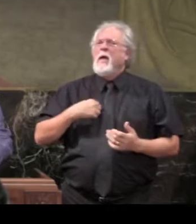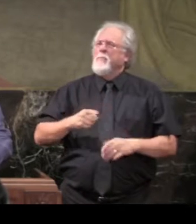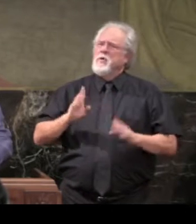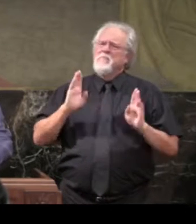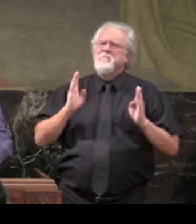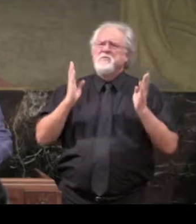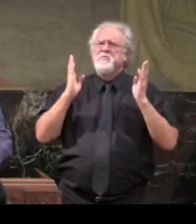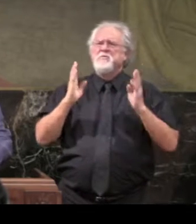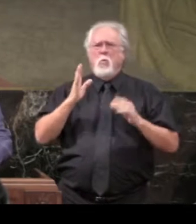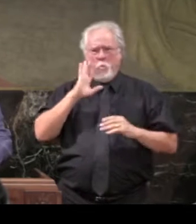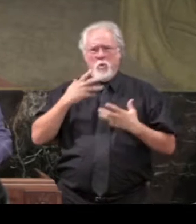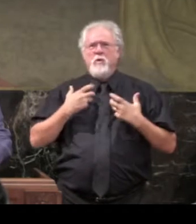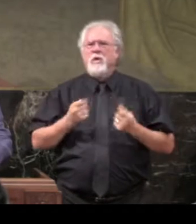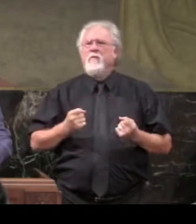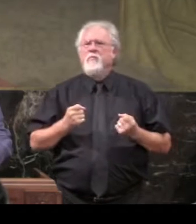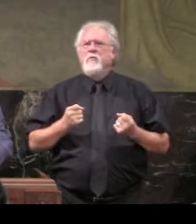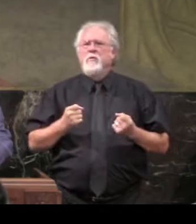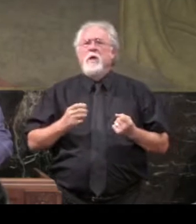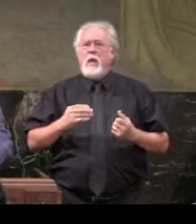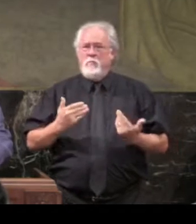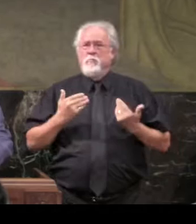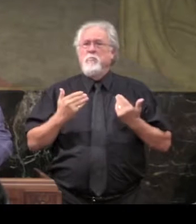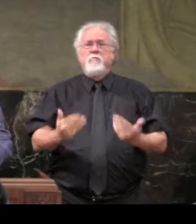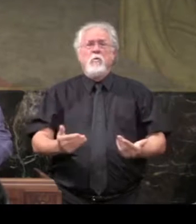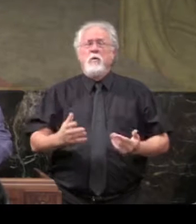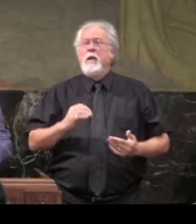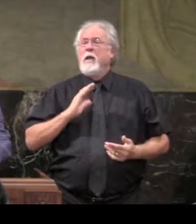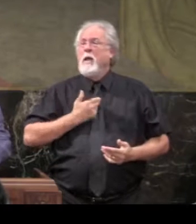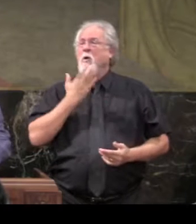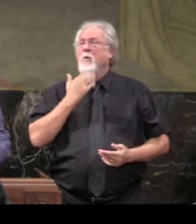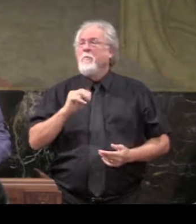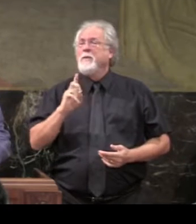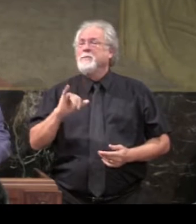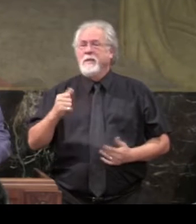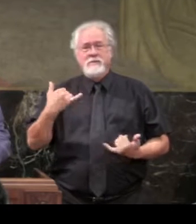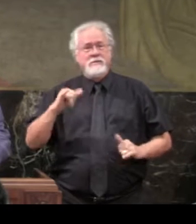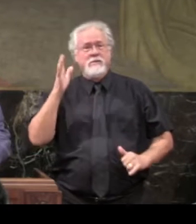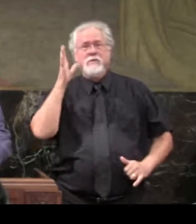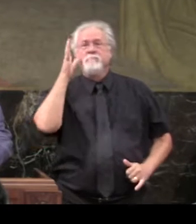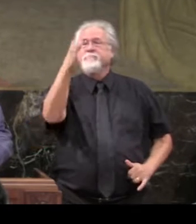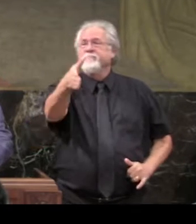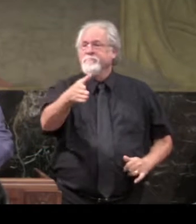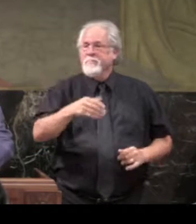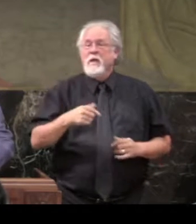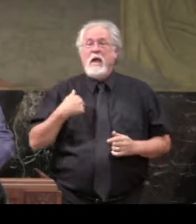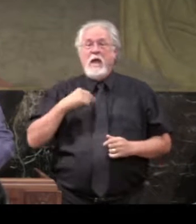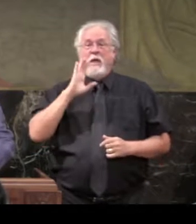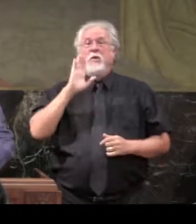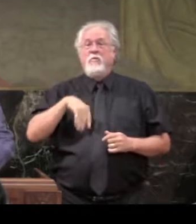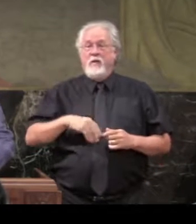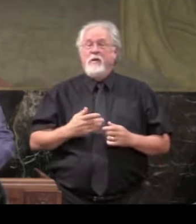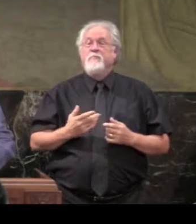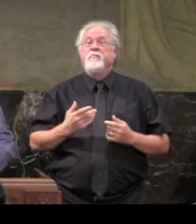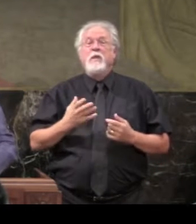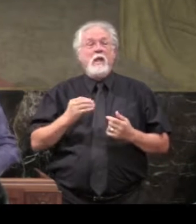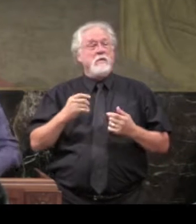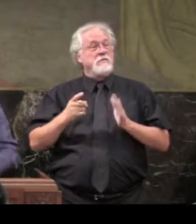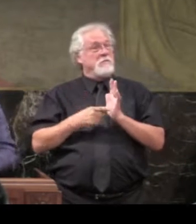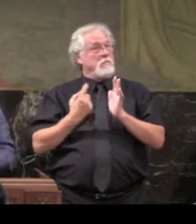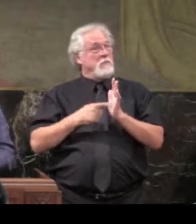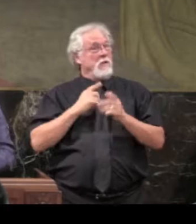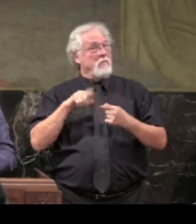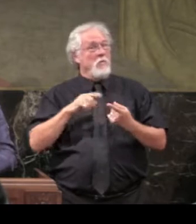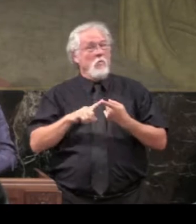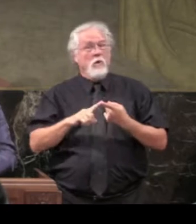that we're going to recover and move forward, and our best days are still ahead of us. I know that. And sometimes when